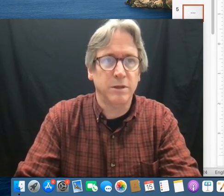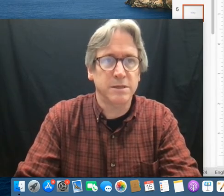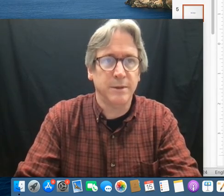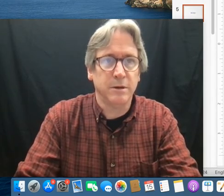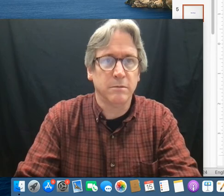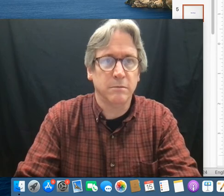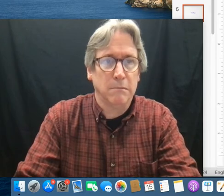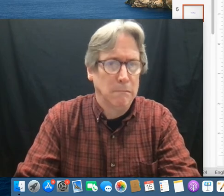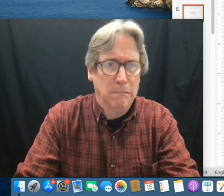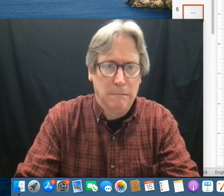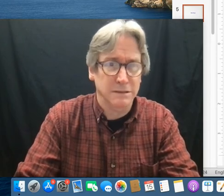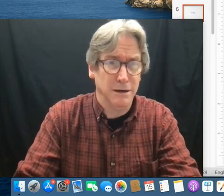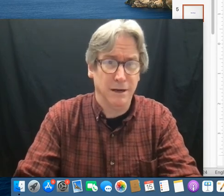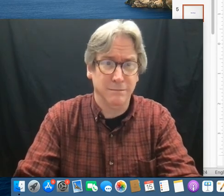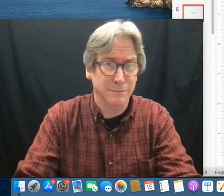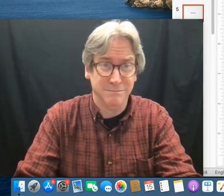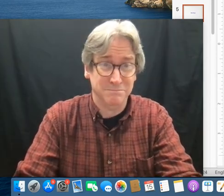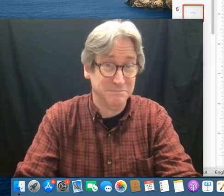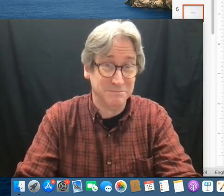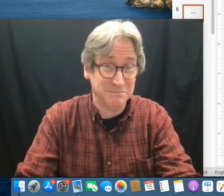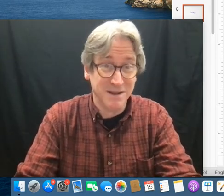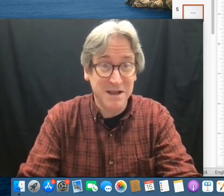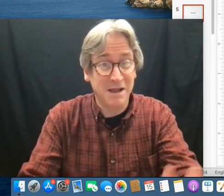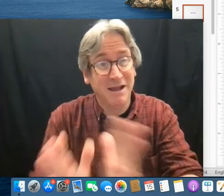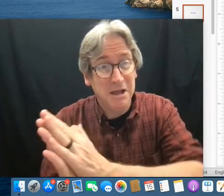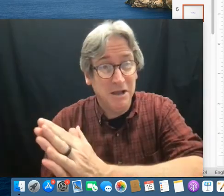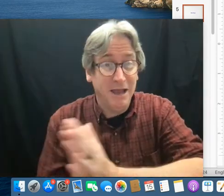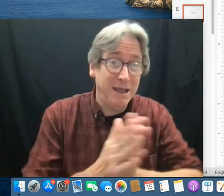Put this up here. Sorry.